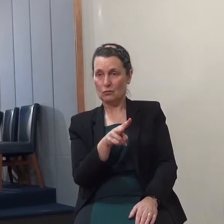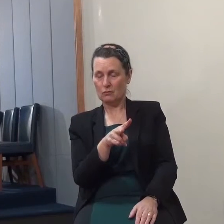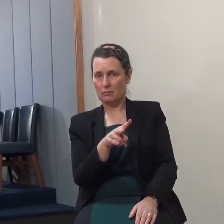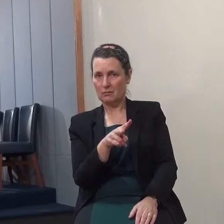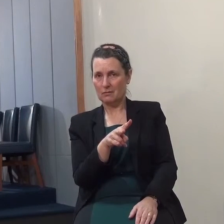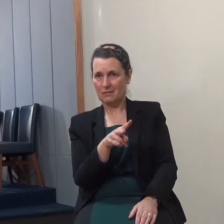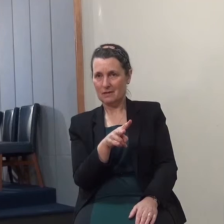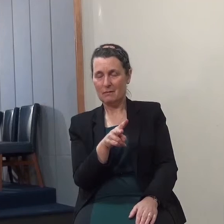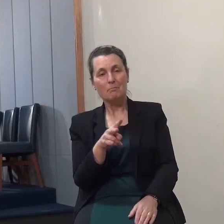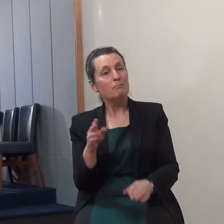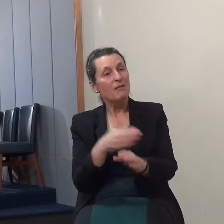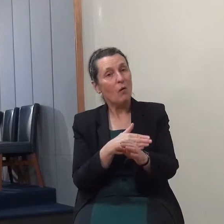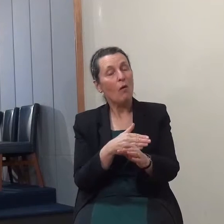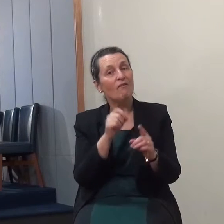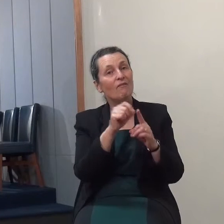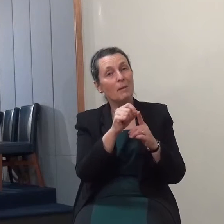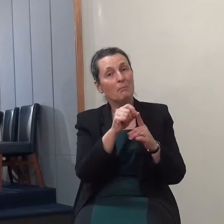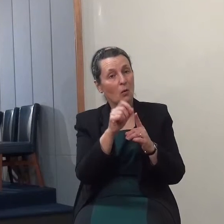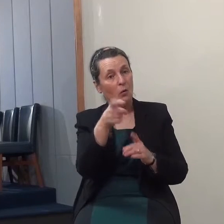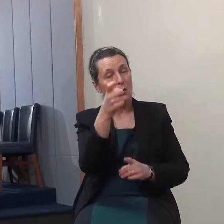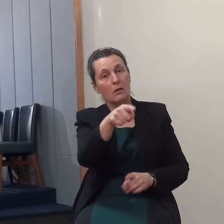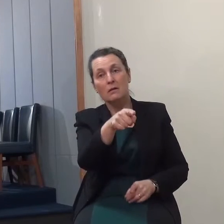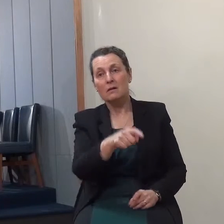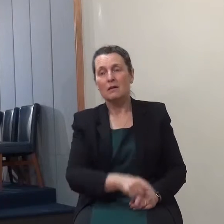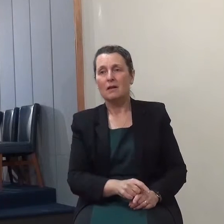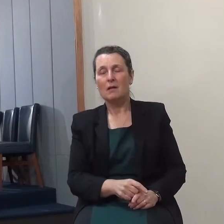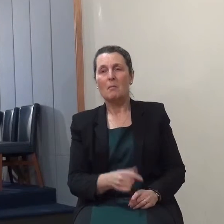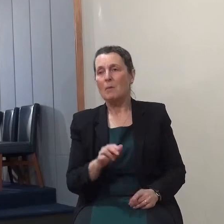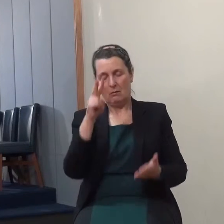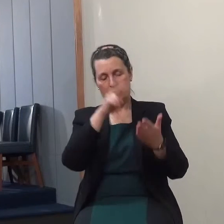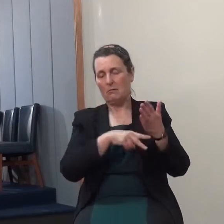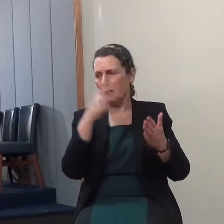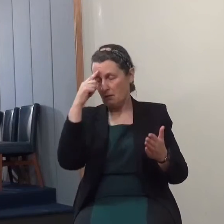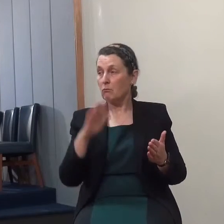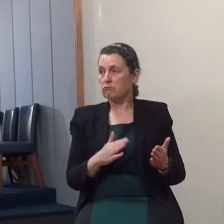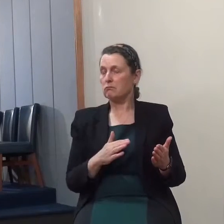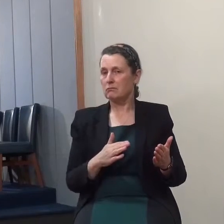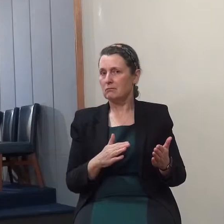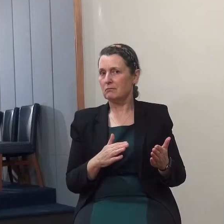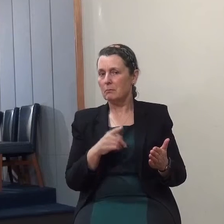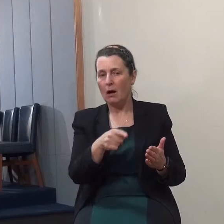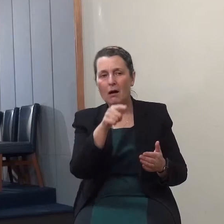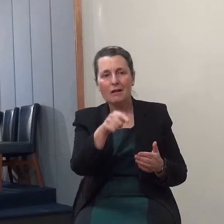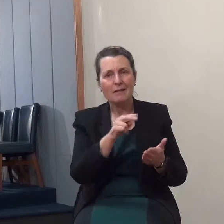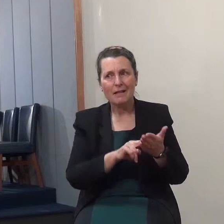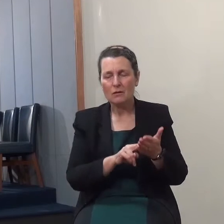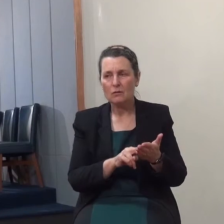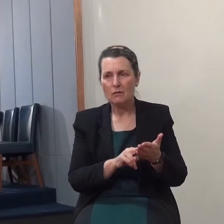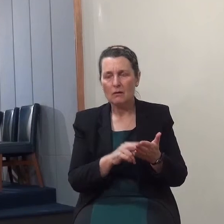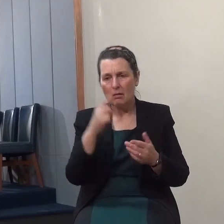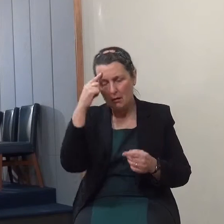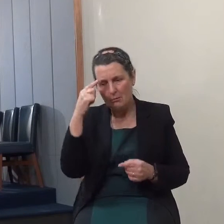that superficial reading doesn't sound all that amazing, but it is to Nathanael. Before Philip